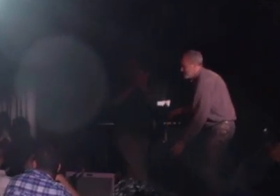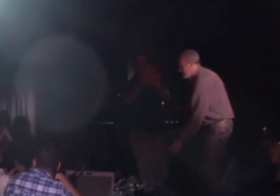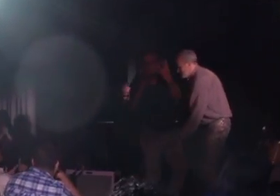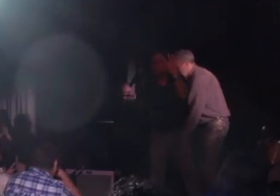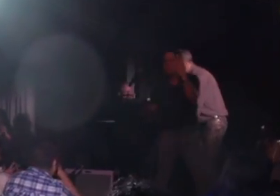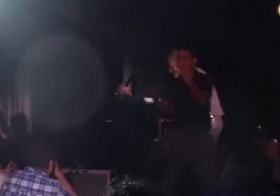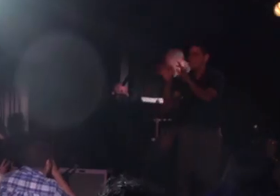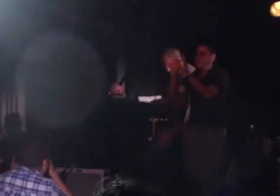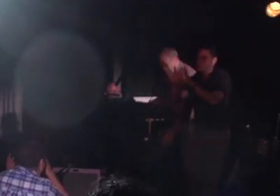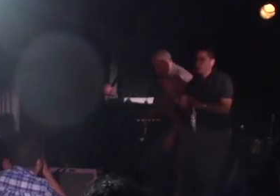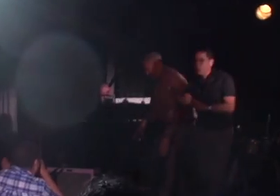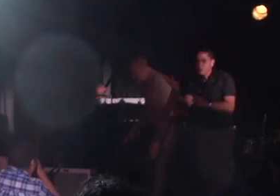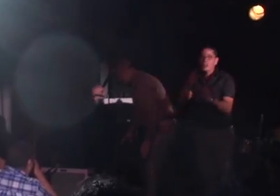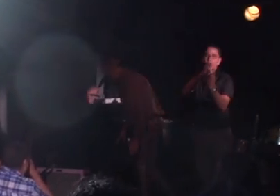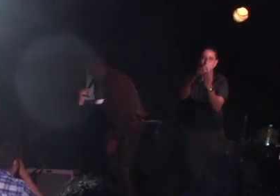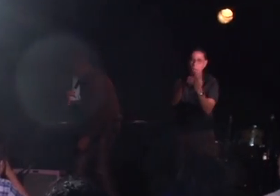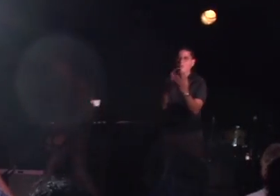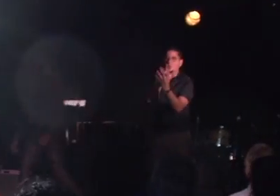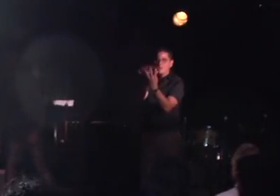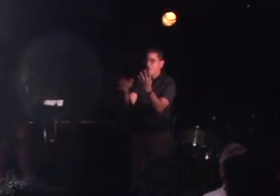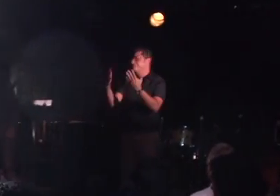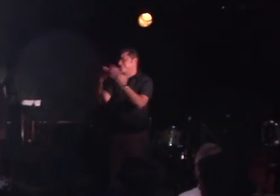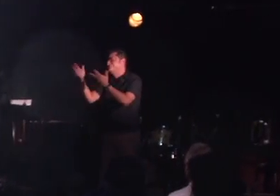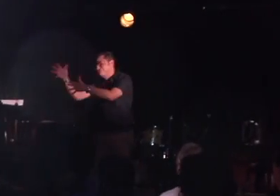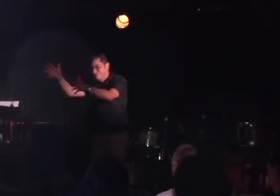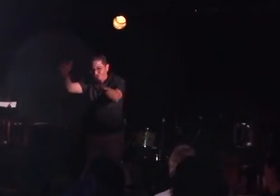Soto interpreting, and Maritza